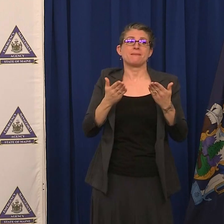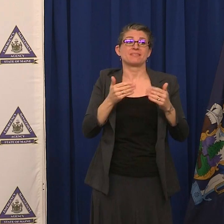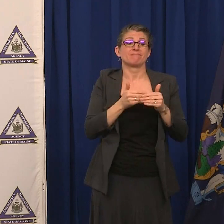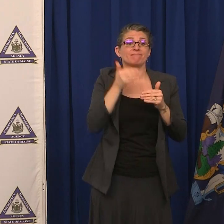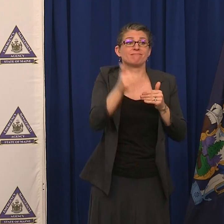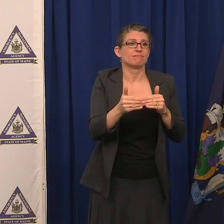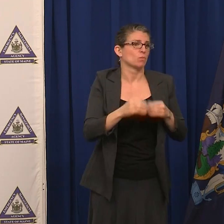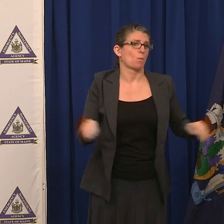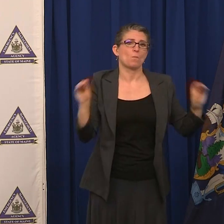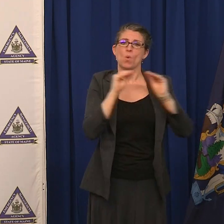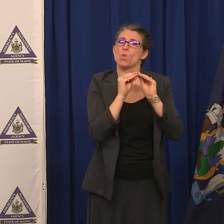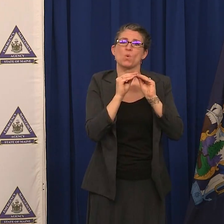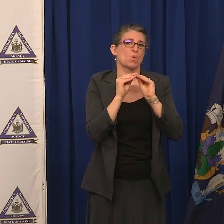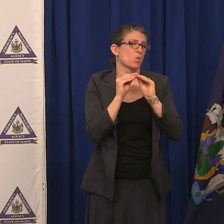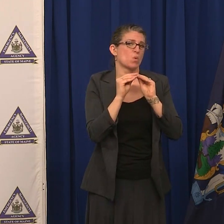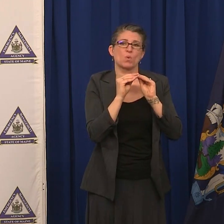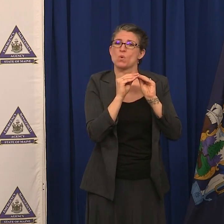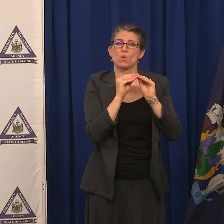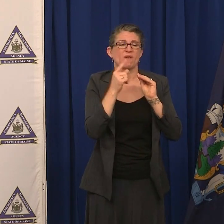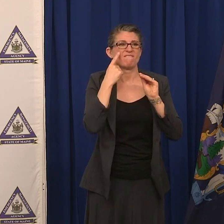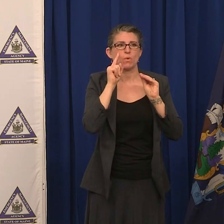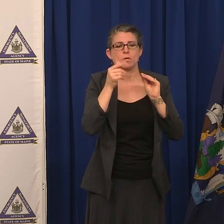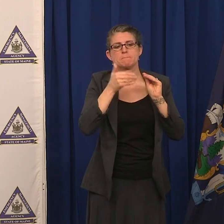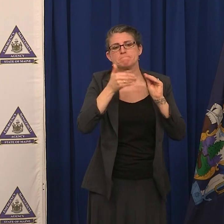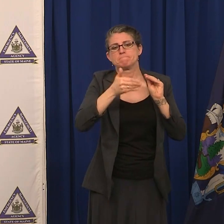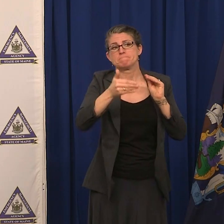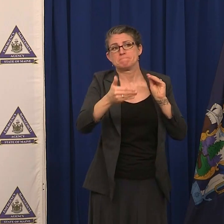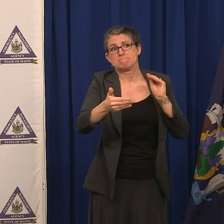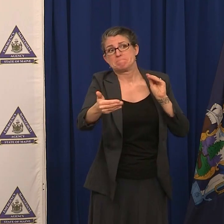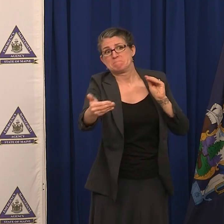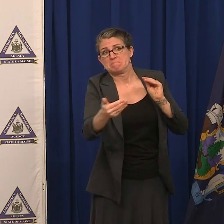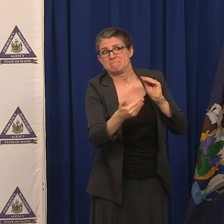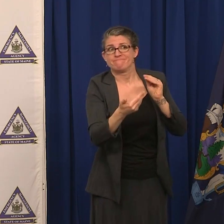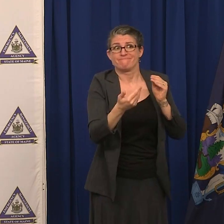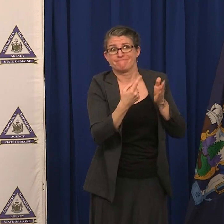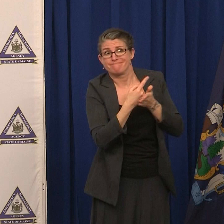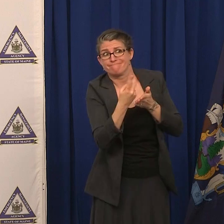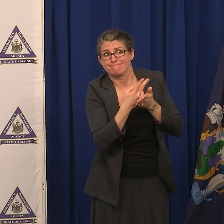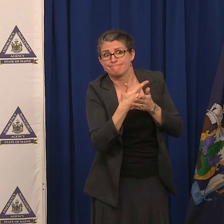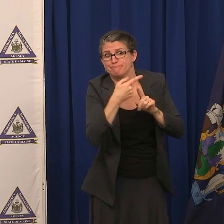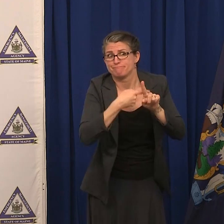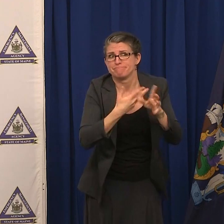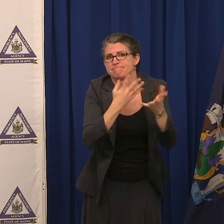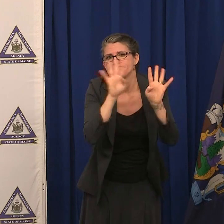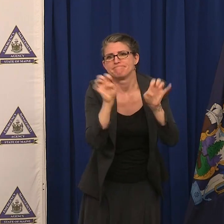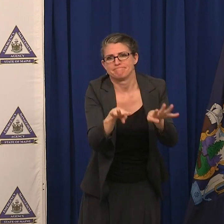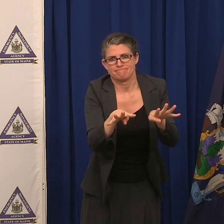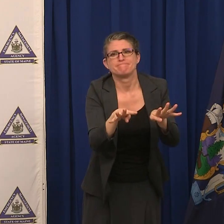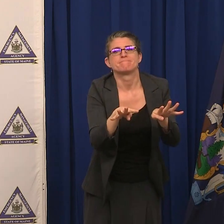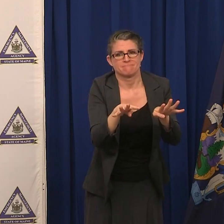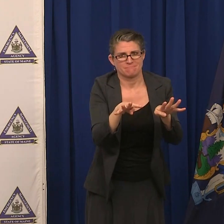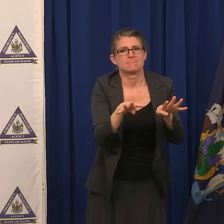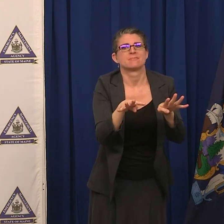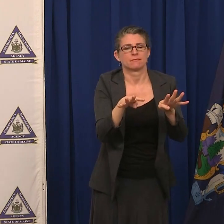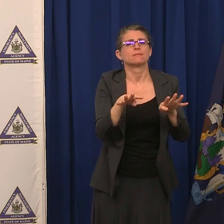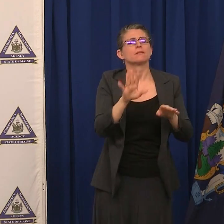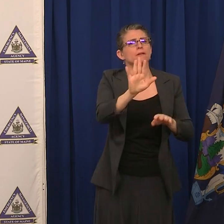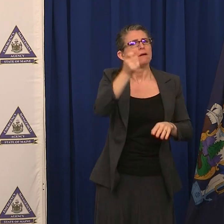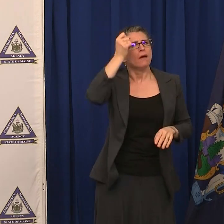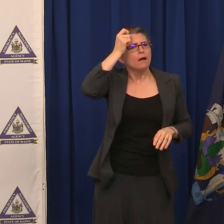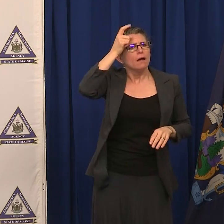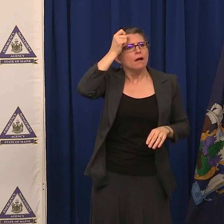CDC receives for quite some time. We are hoping that's not true, but once again, hope is not